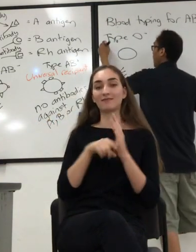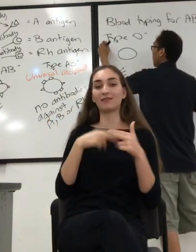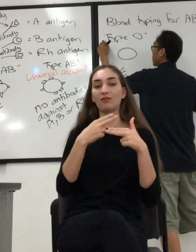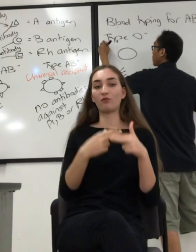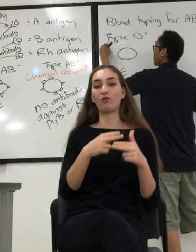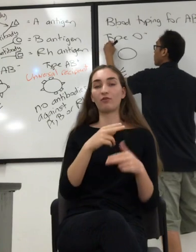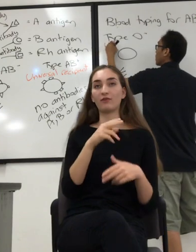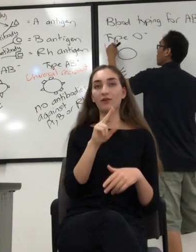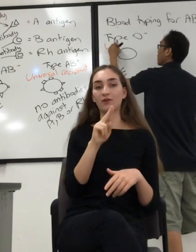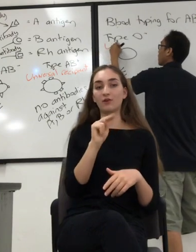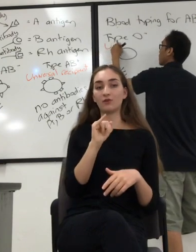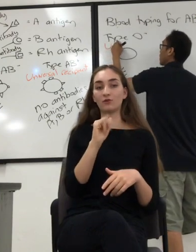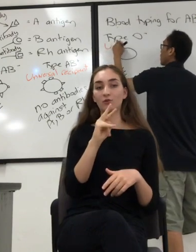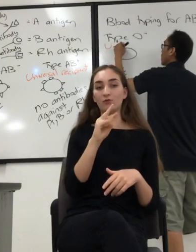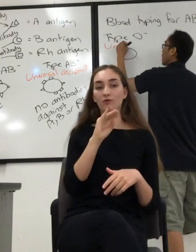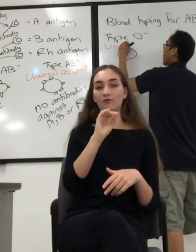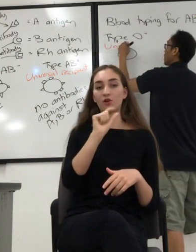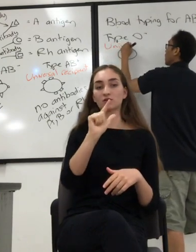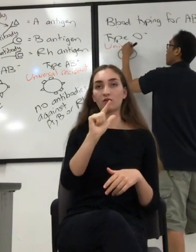This type.